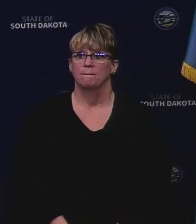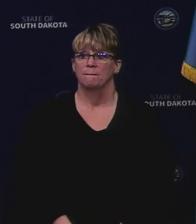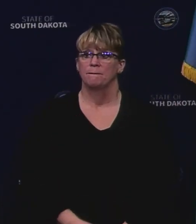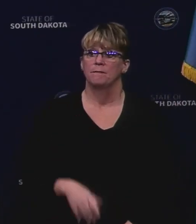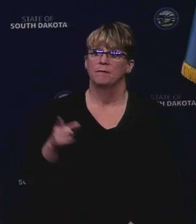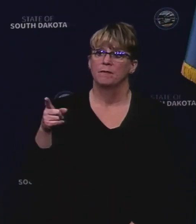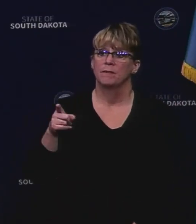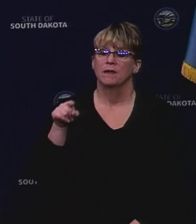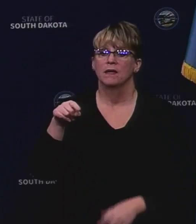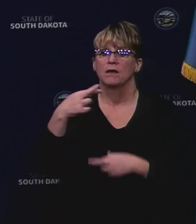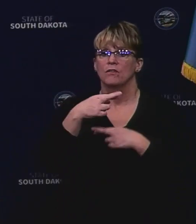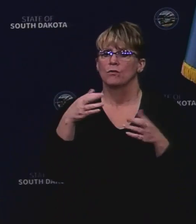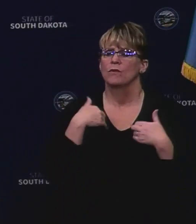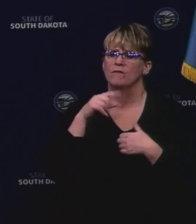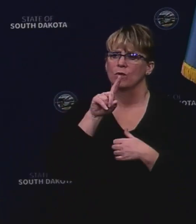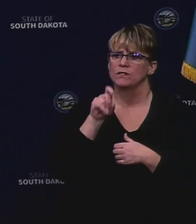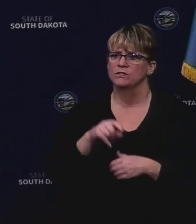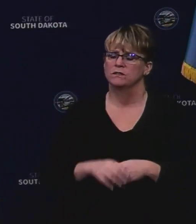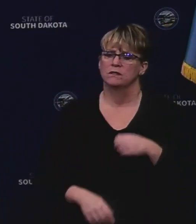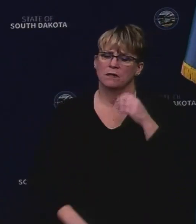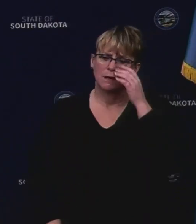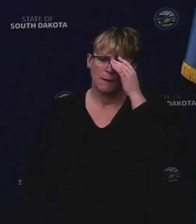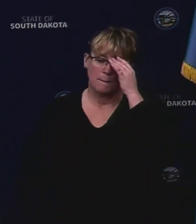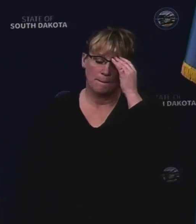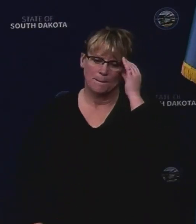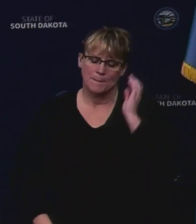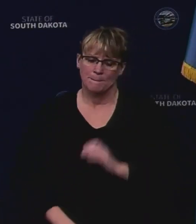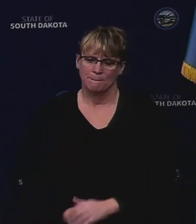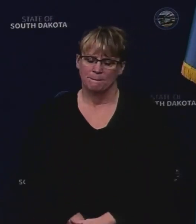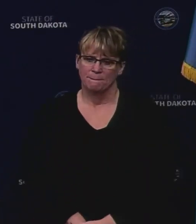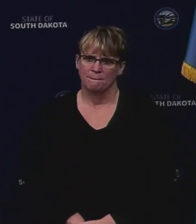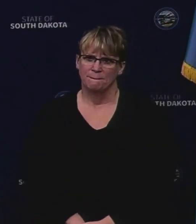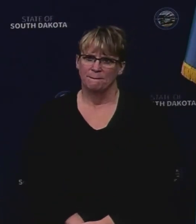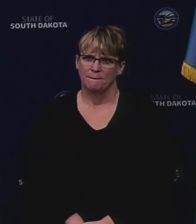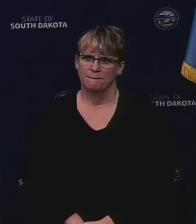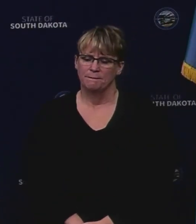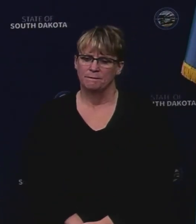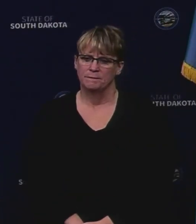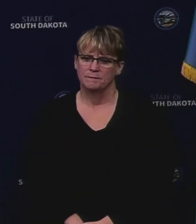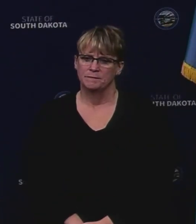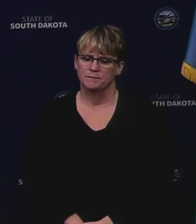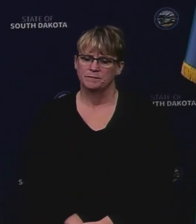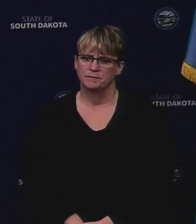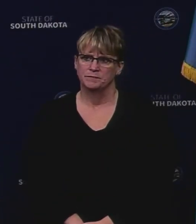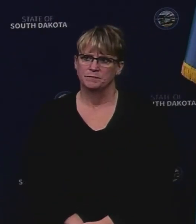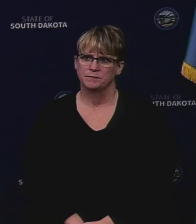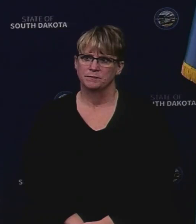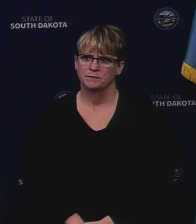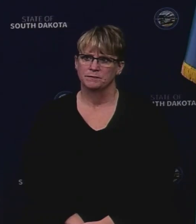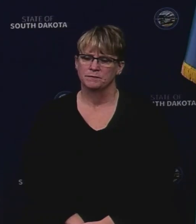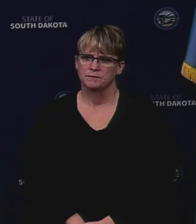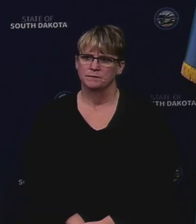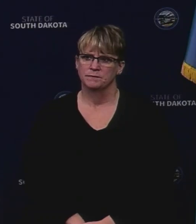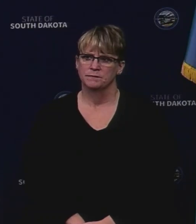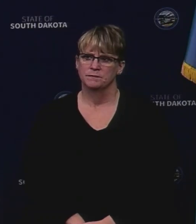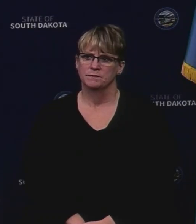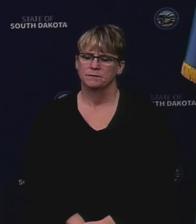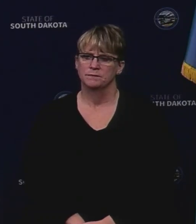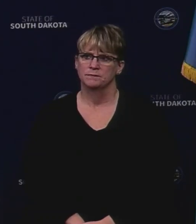Joseph, in the room, we have a question here. Ma'am, have you spoken with yet? I assume you're going to,